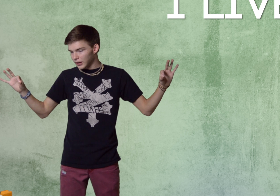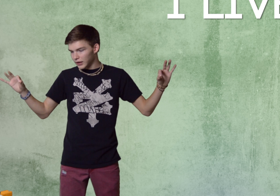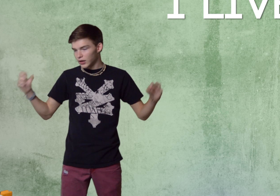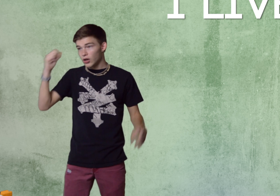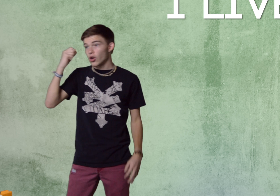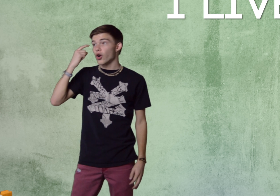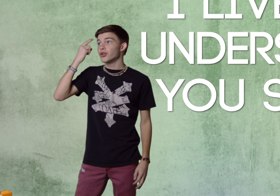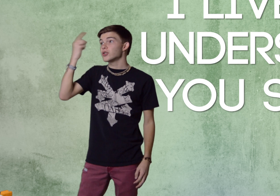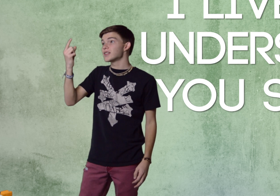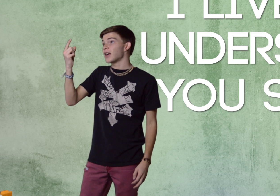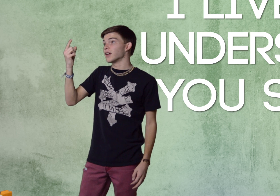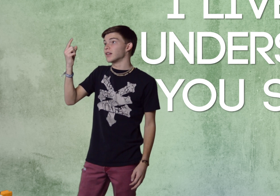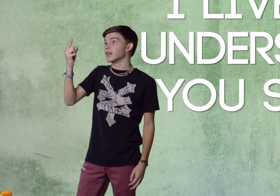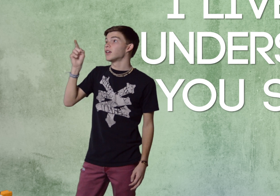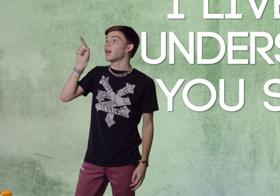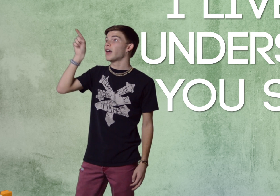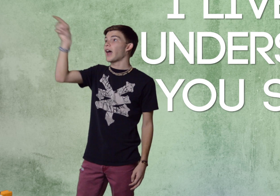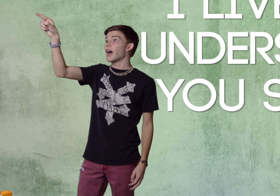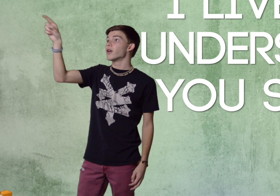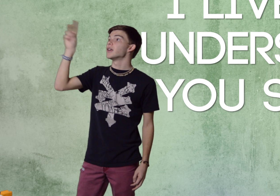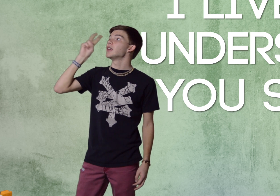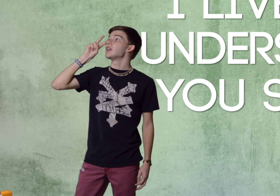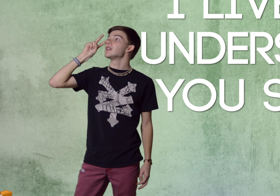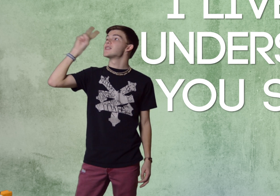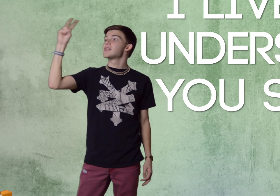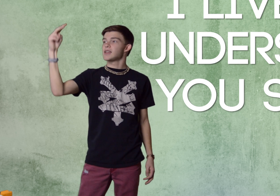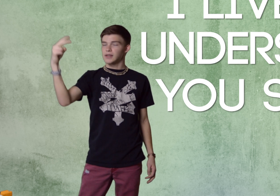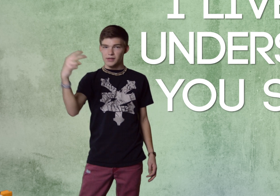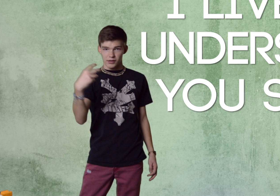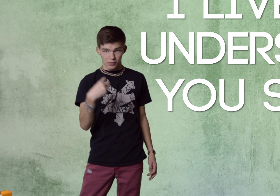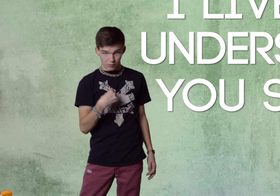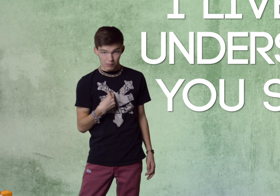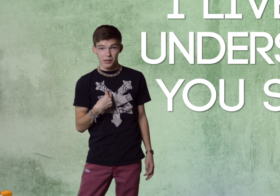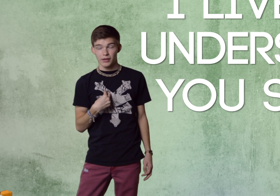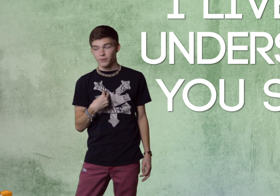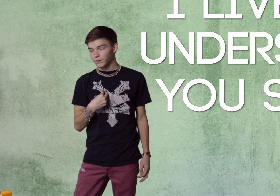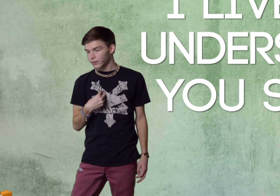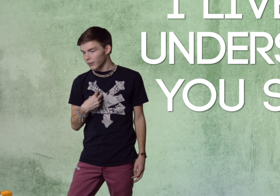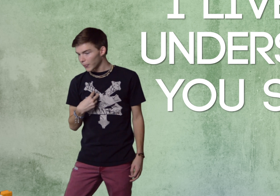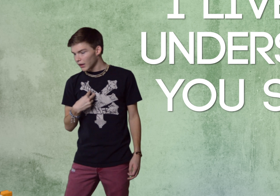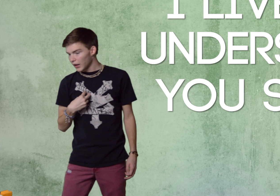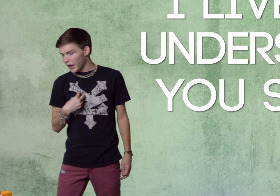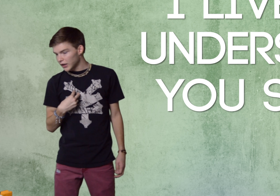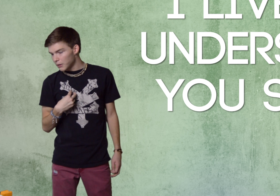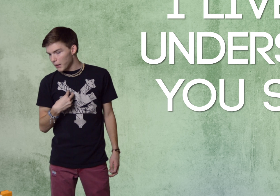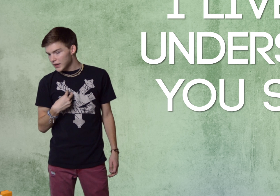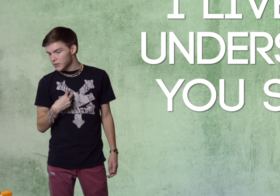freely, understanding how he sees me. And it makes me